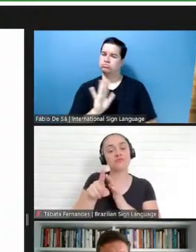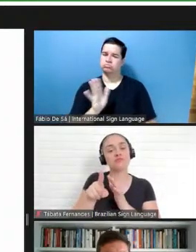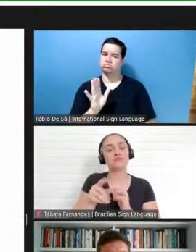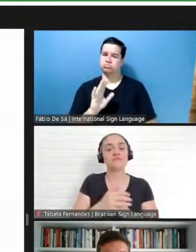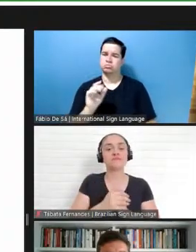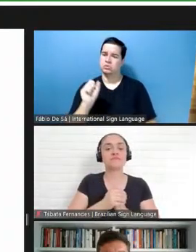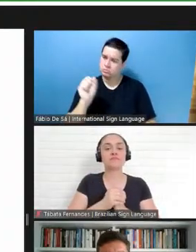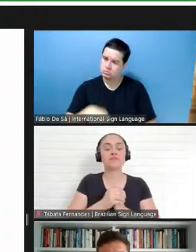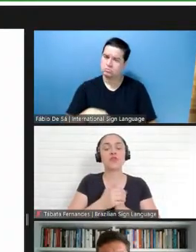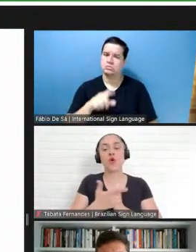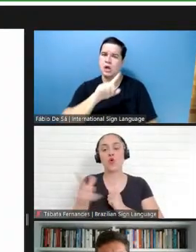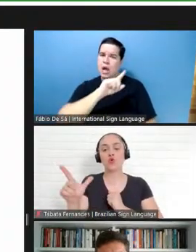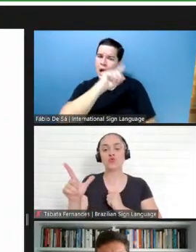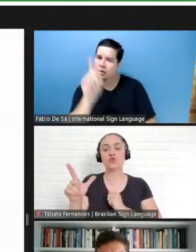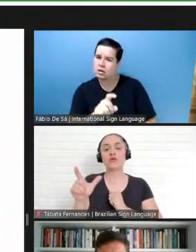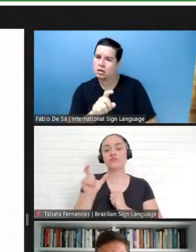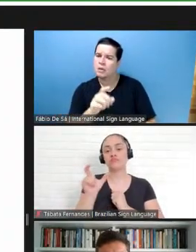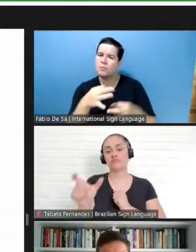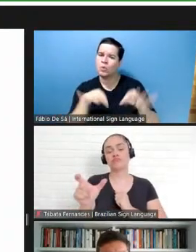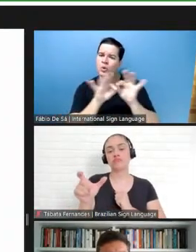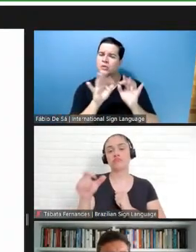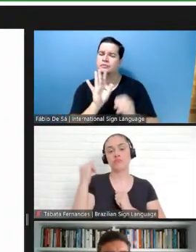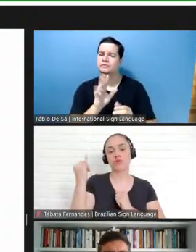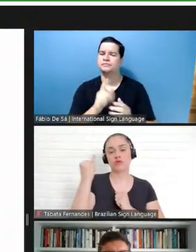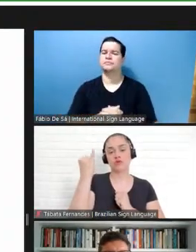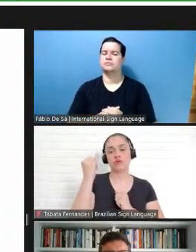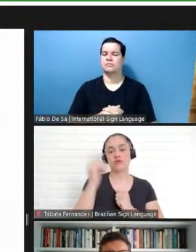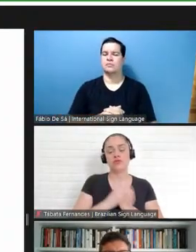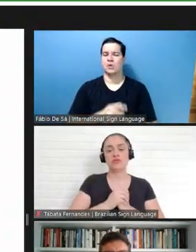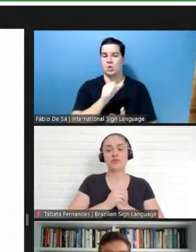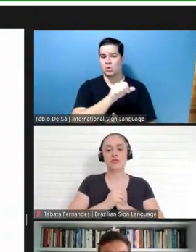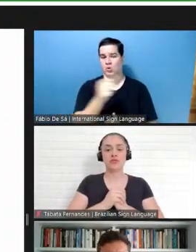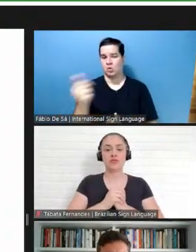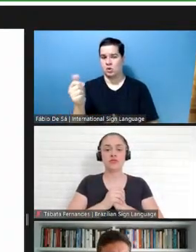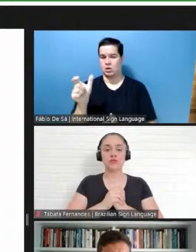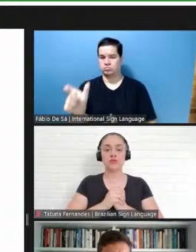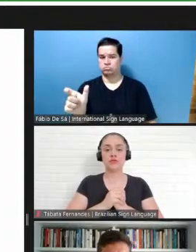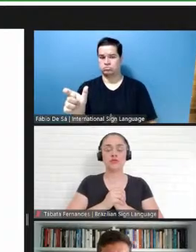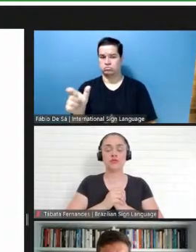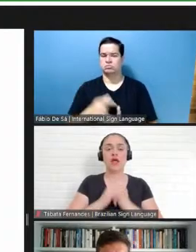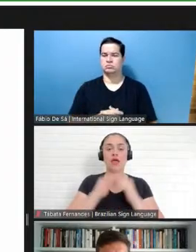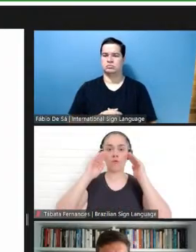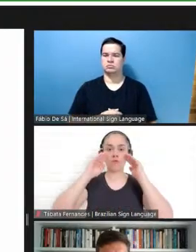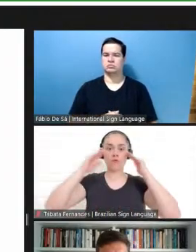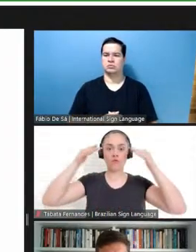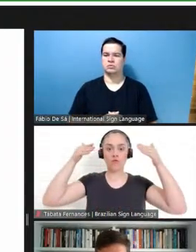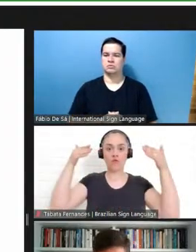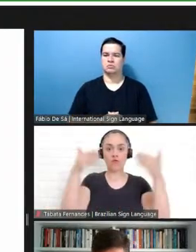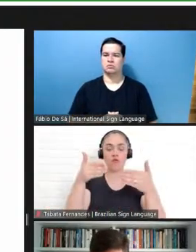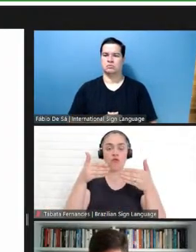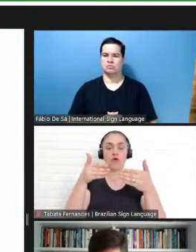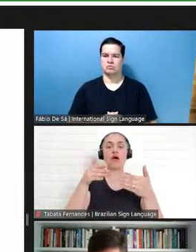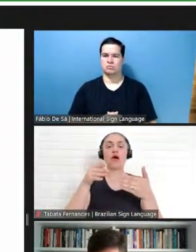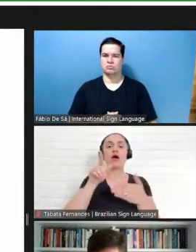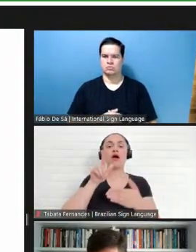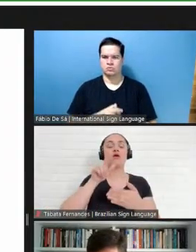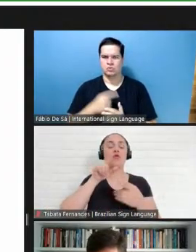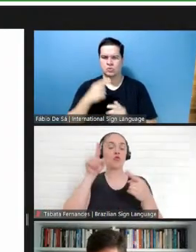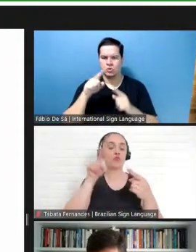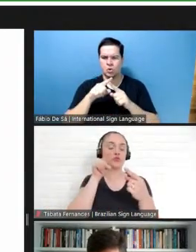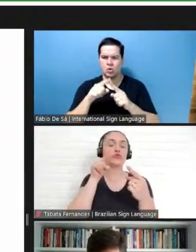of engagement is staying focused on that goal, modulating